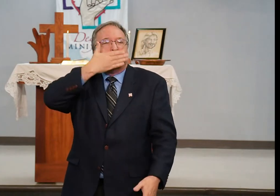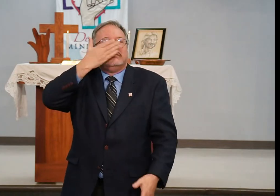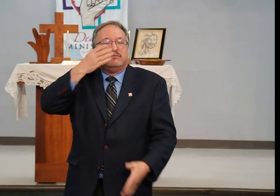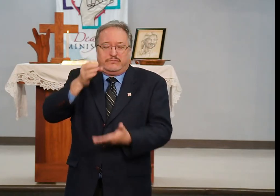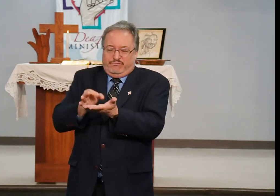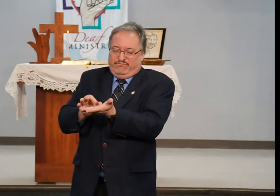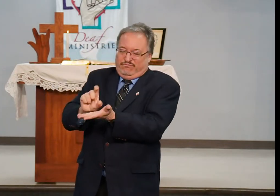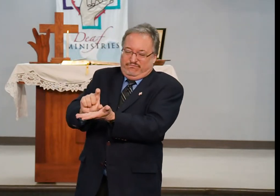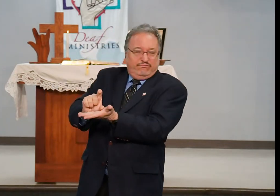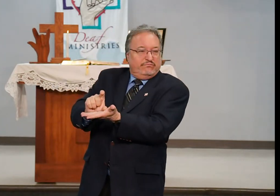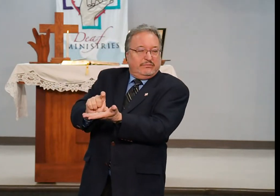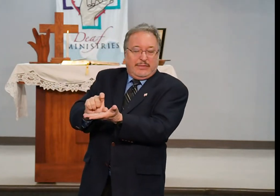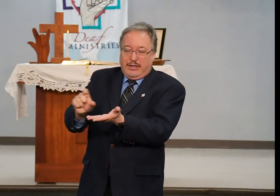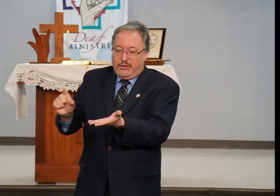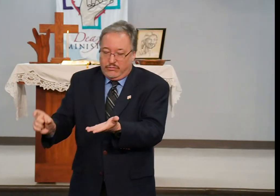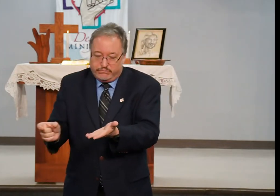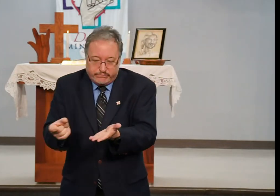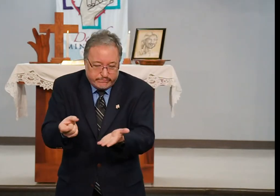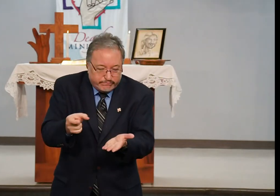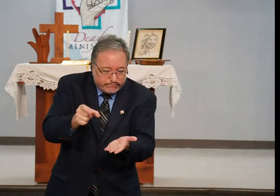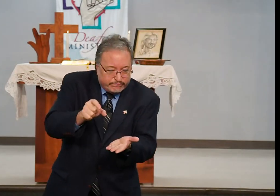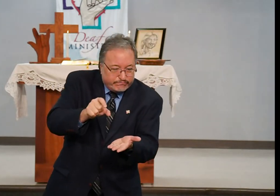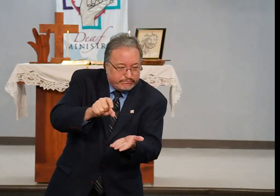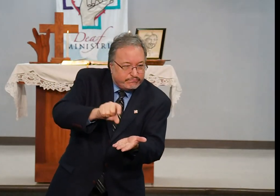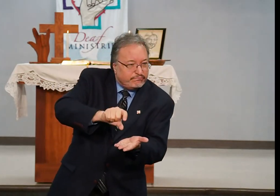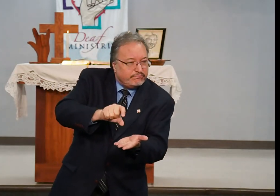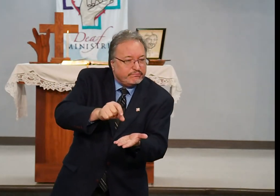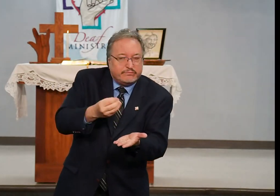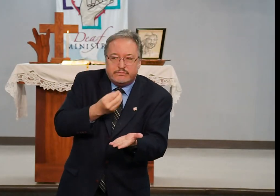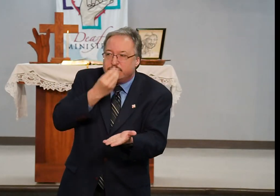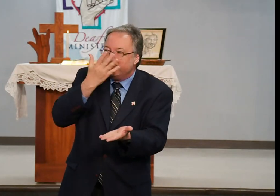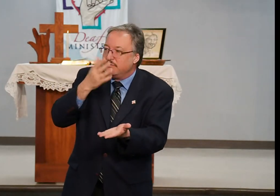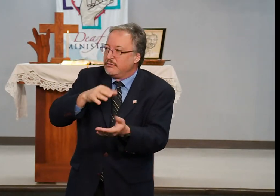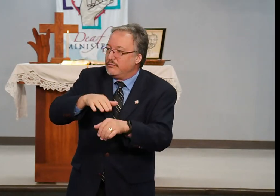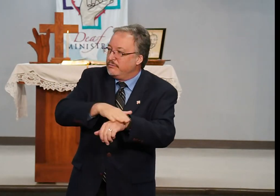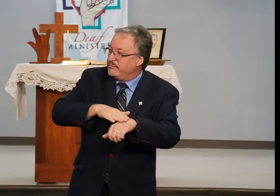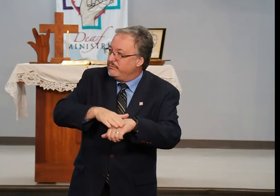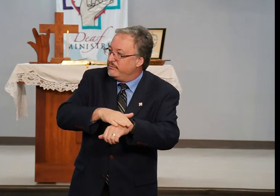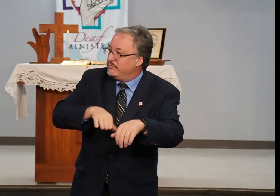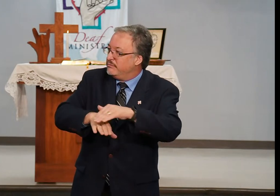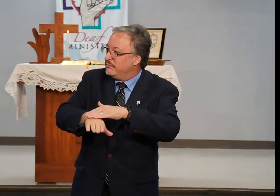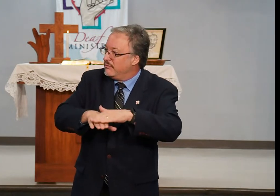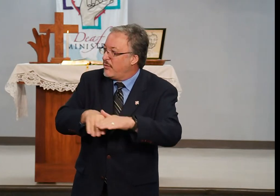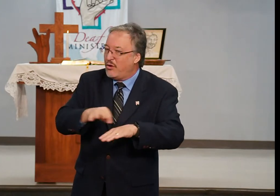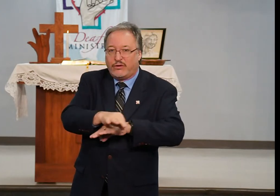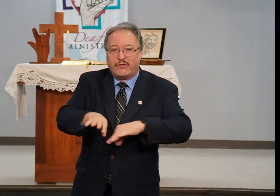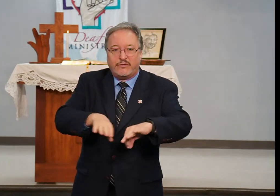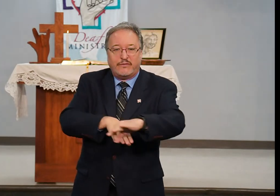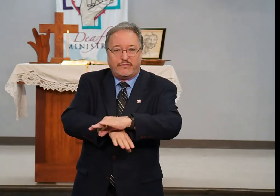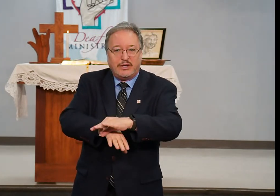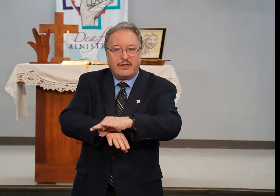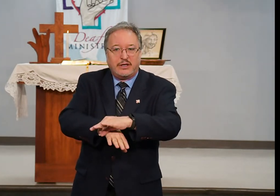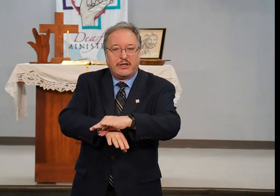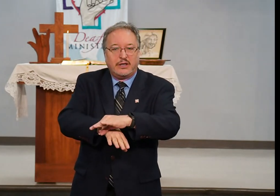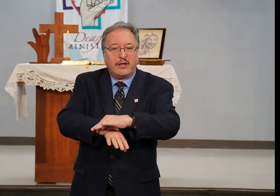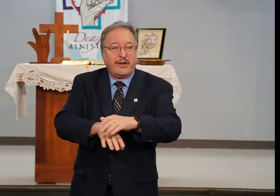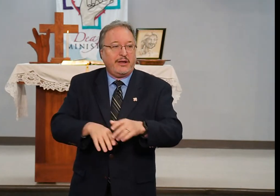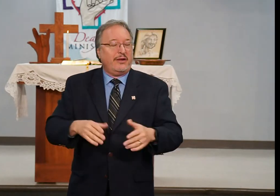She carried with her very expensive oils, and she then proceeded to